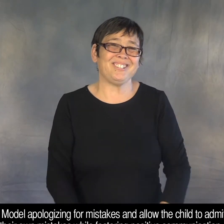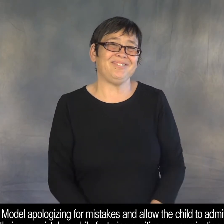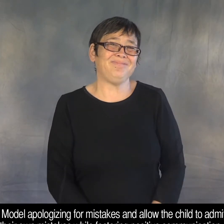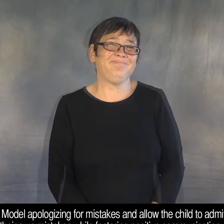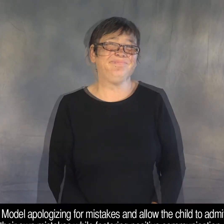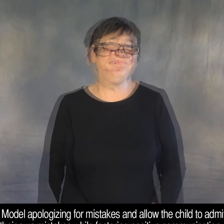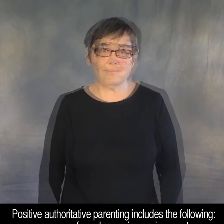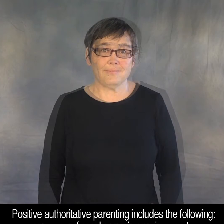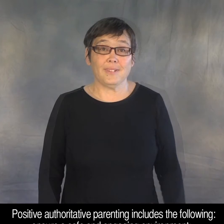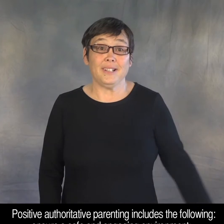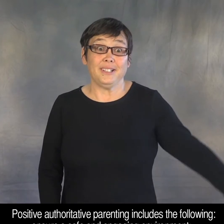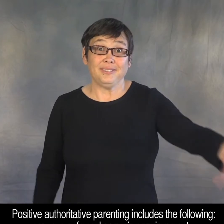communication.